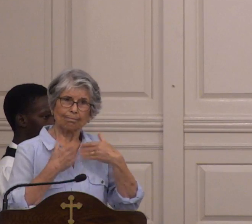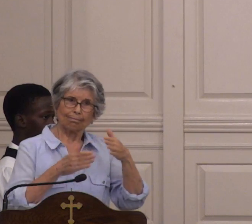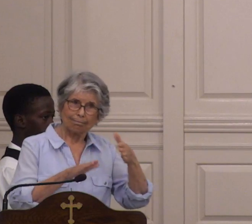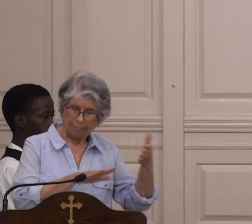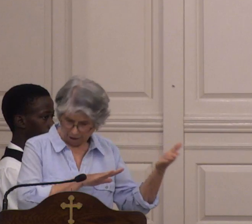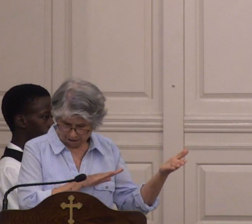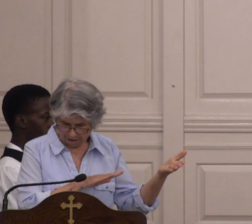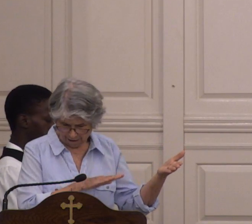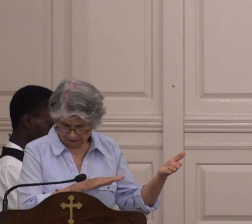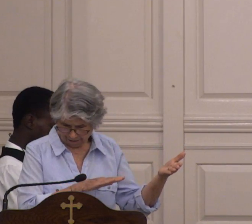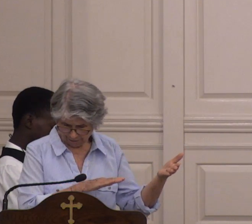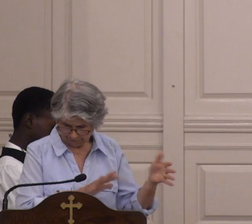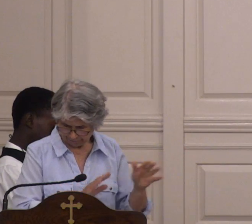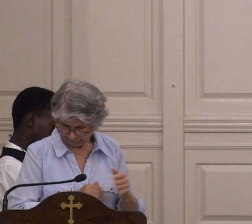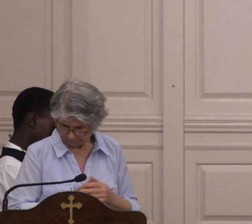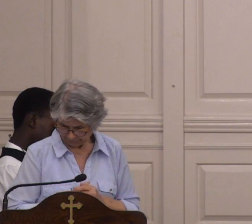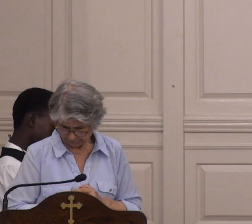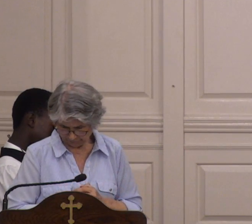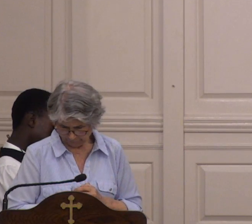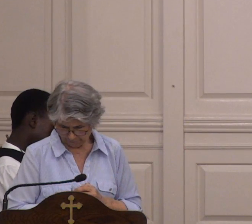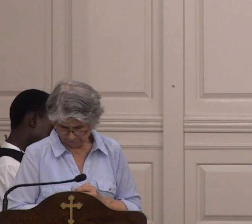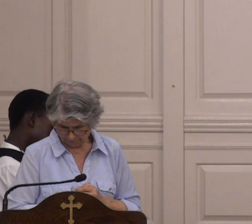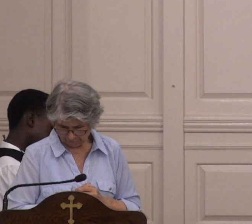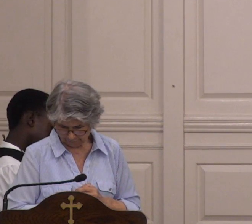For those who have died,